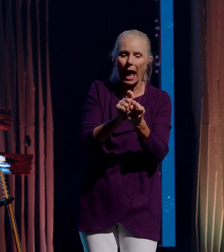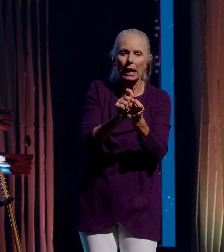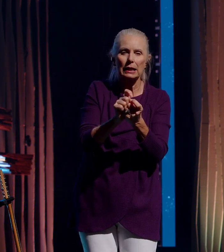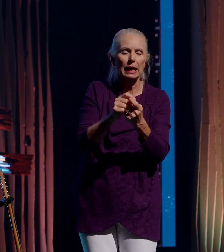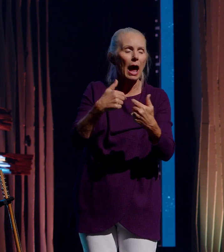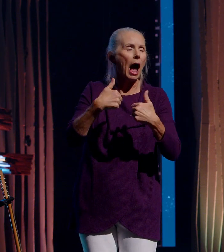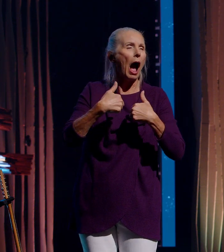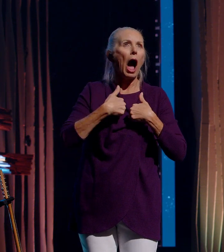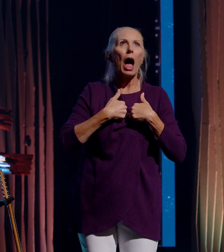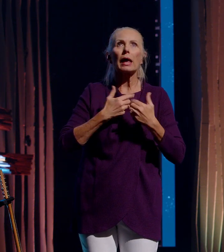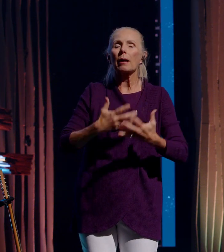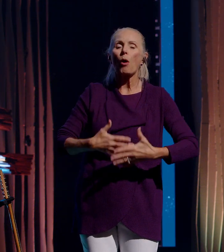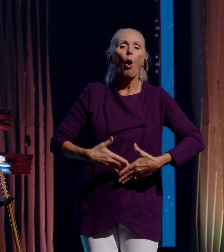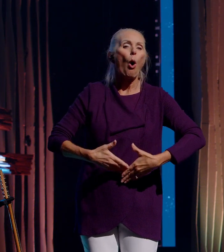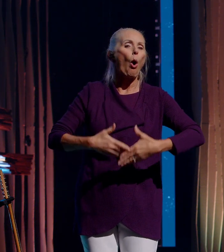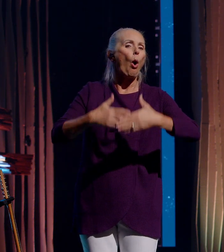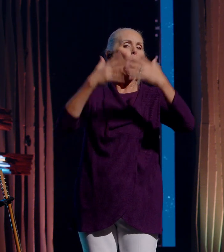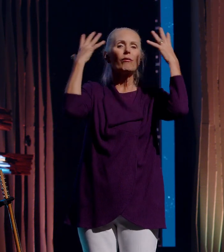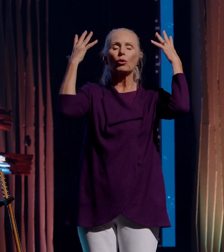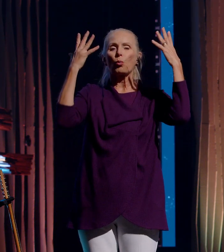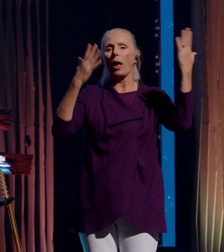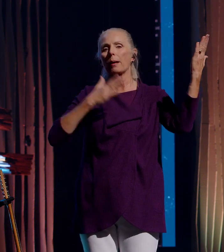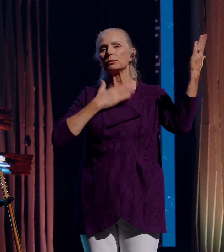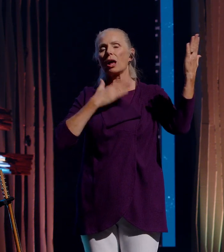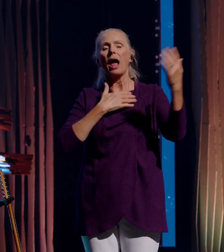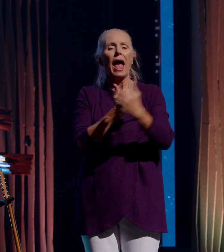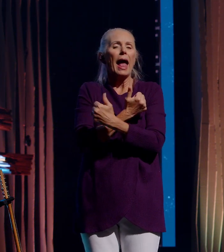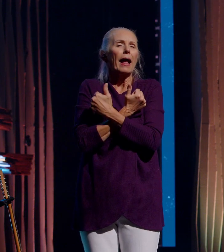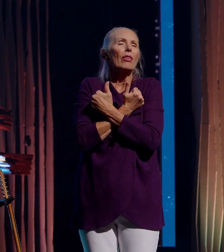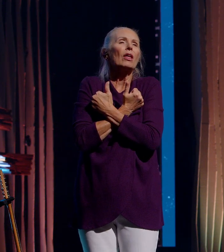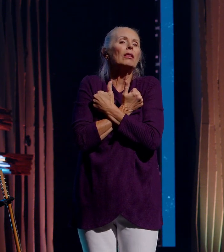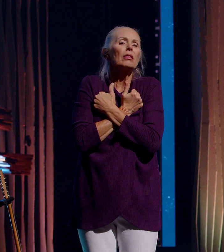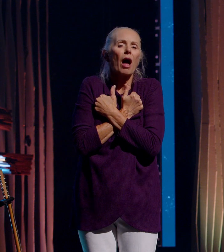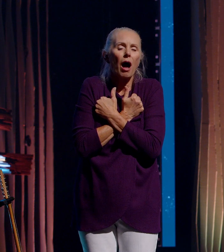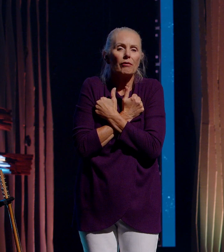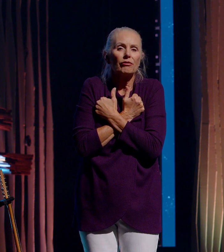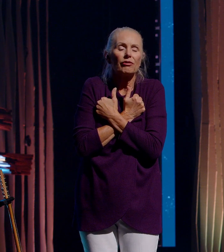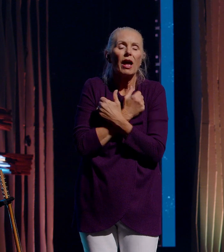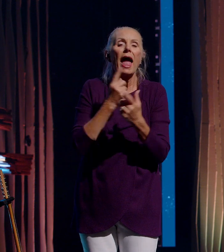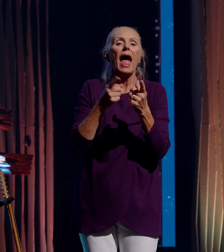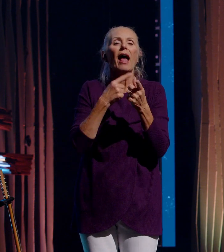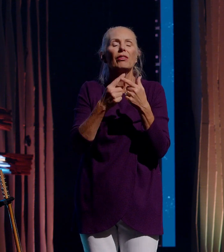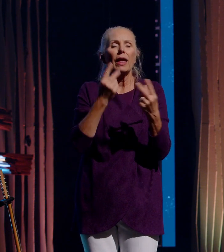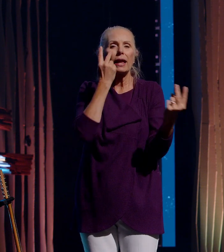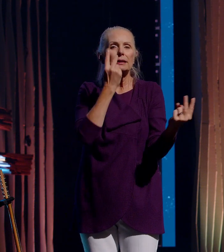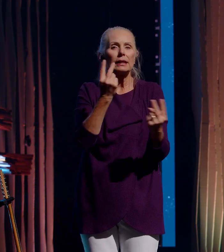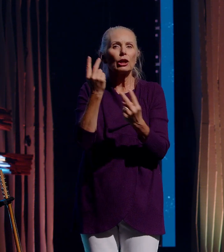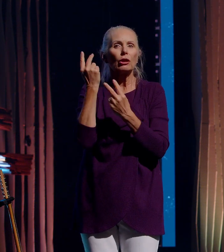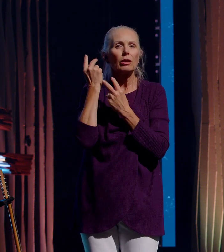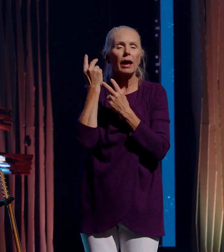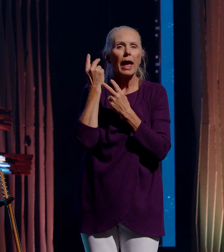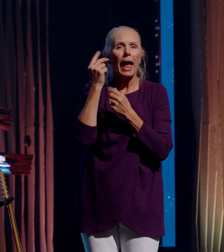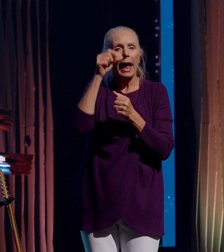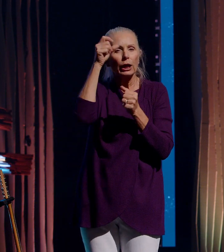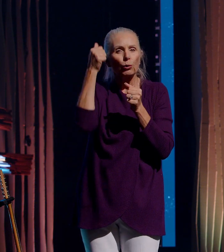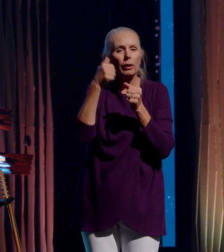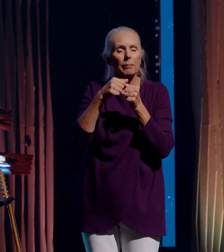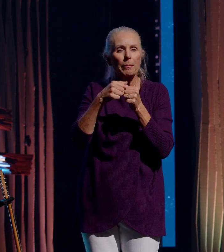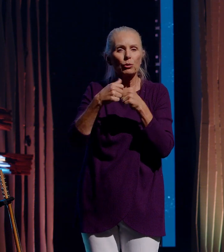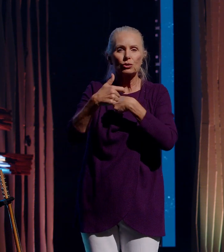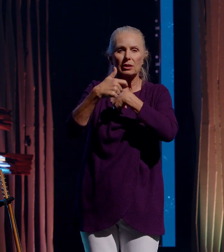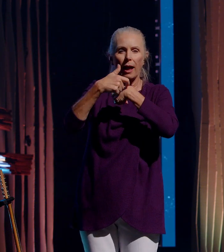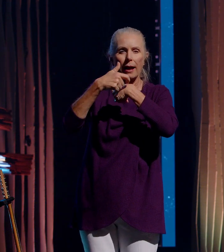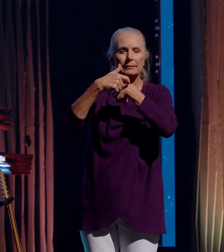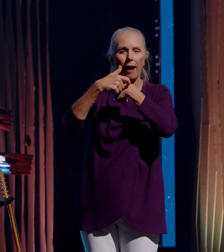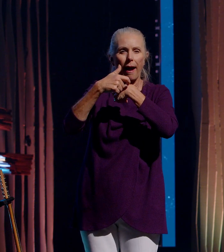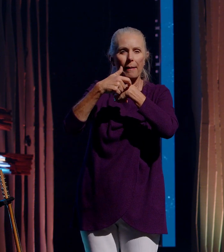overjoyed exclamation of what love that he has for the Lord. And he's reflecting on a time when the Lord saved him out of